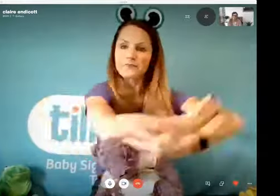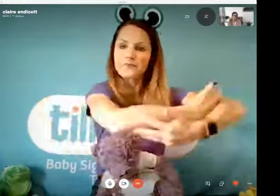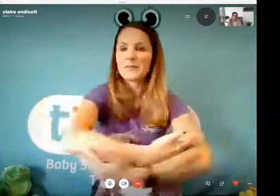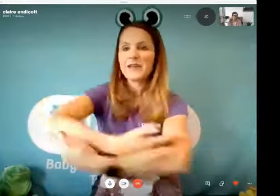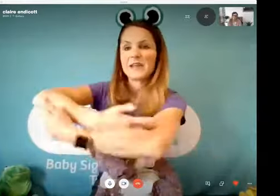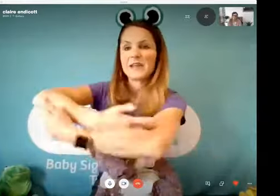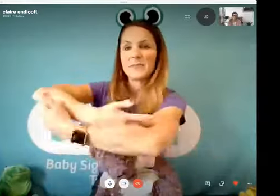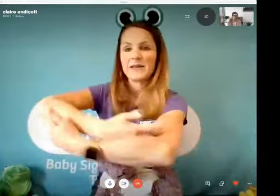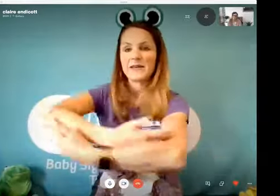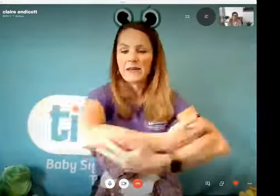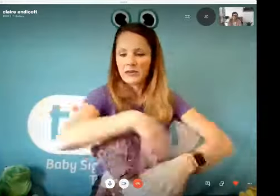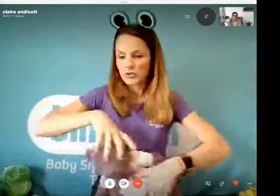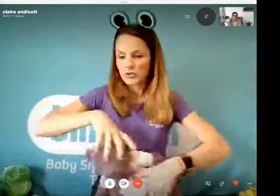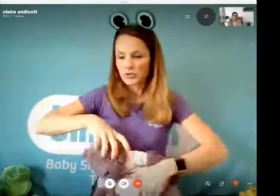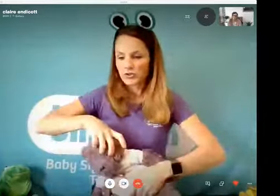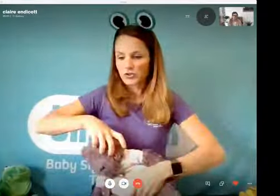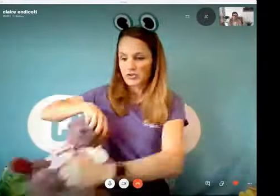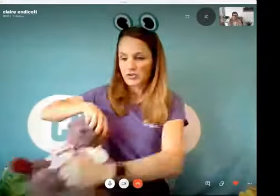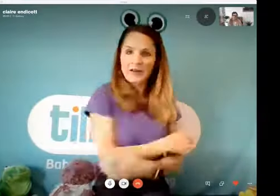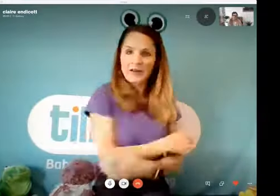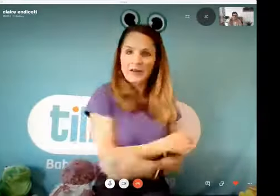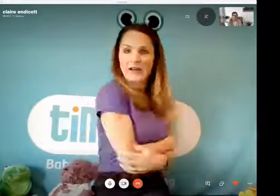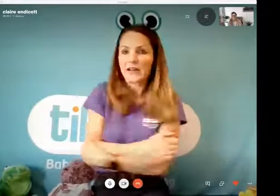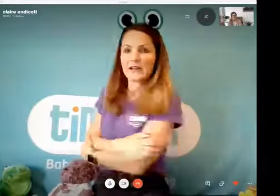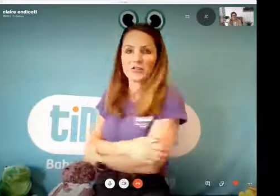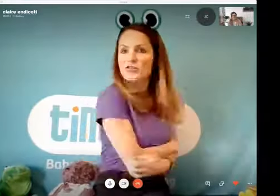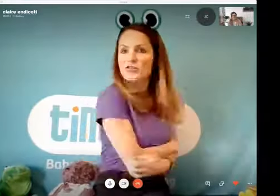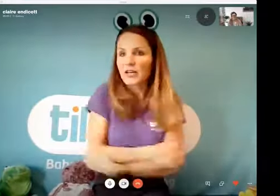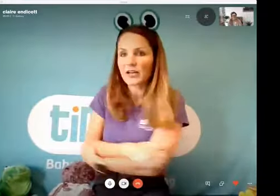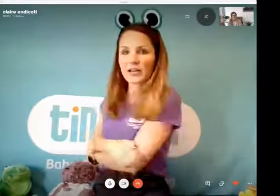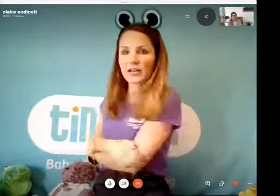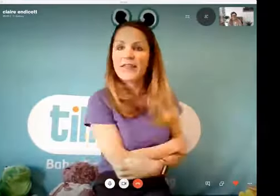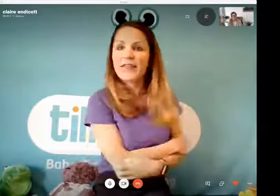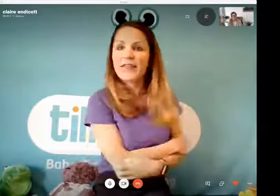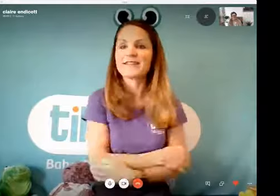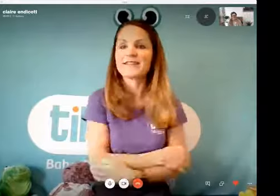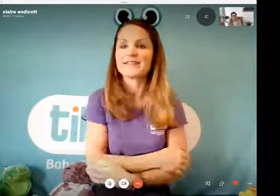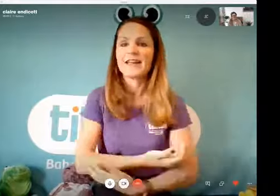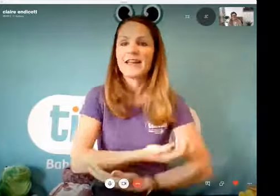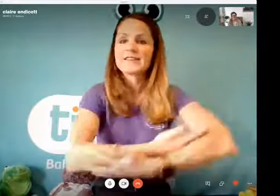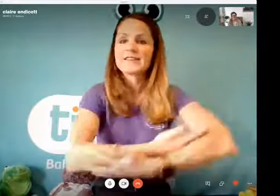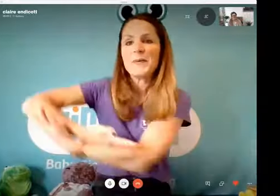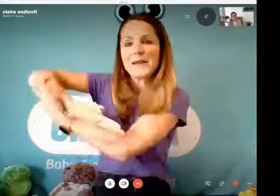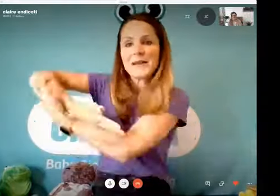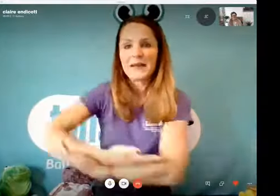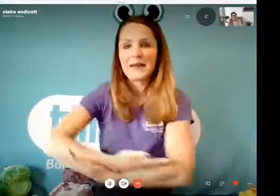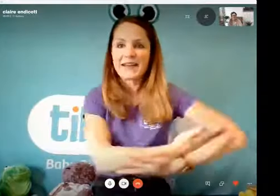Baby. My daughter used to sign baby like this. She used to kind of go like this. So baby. Yeah,